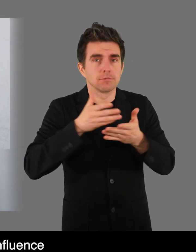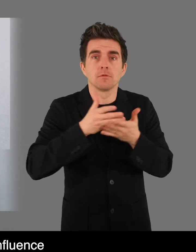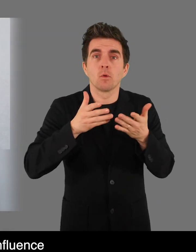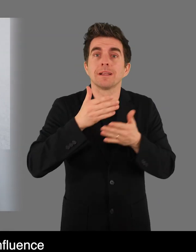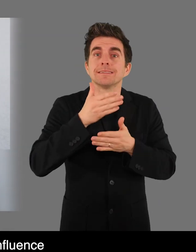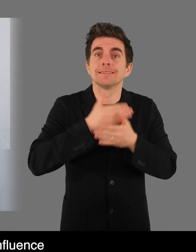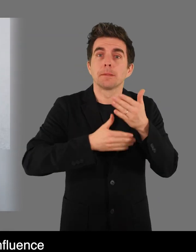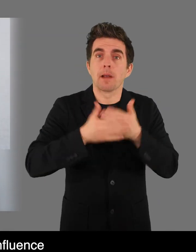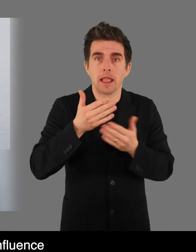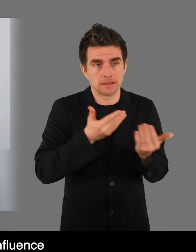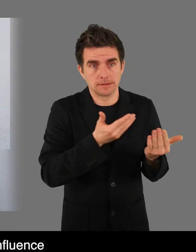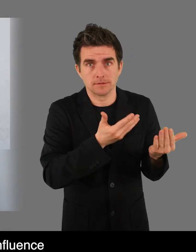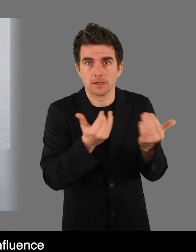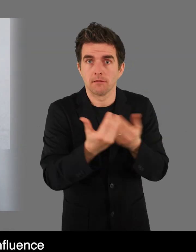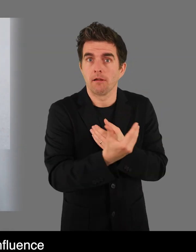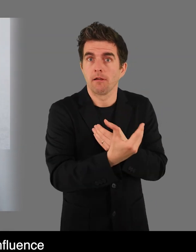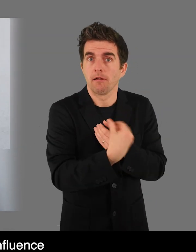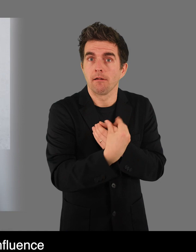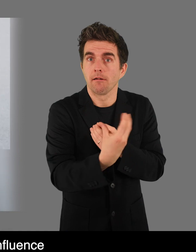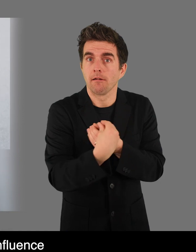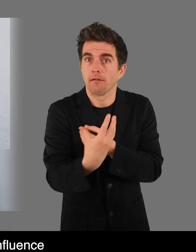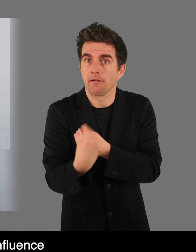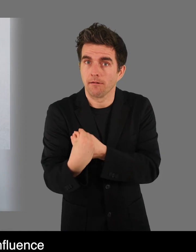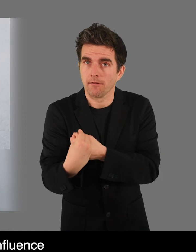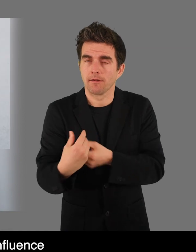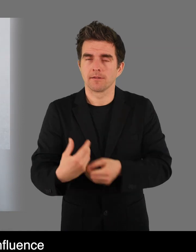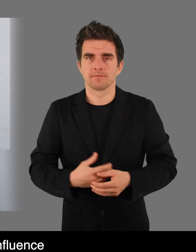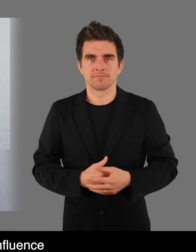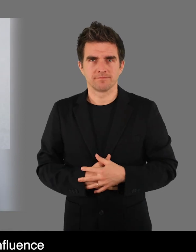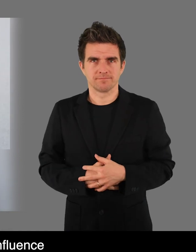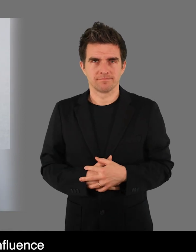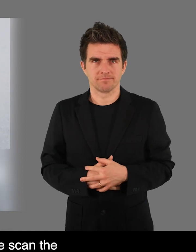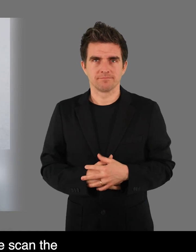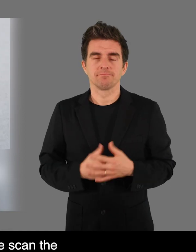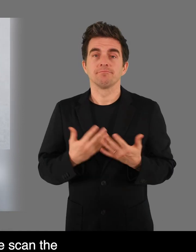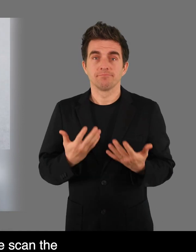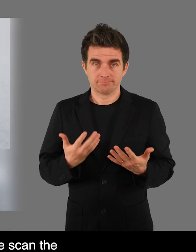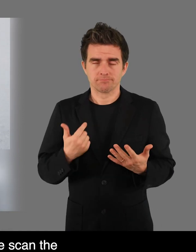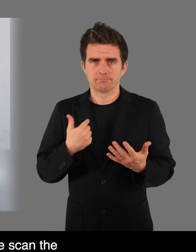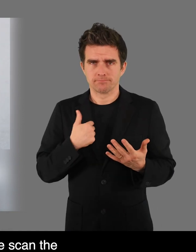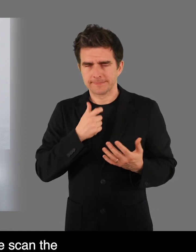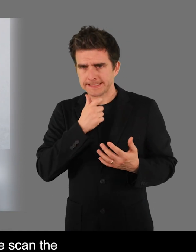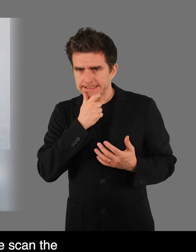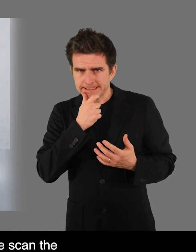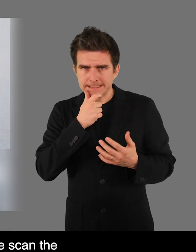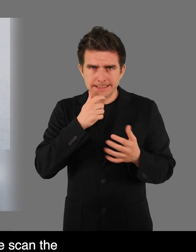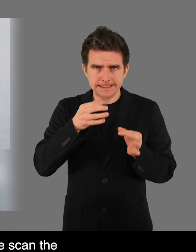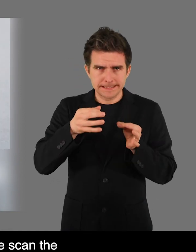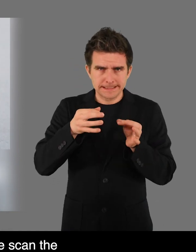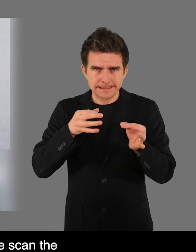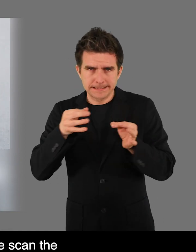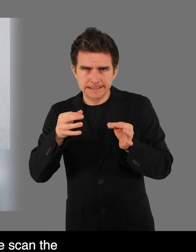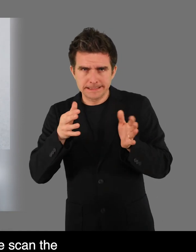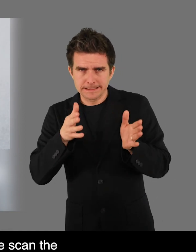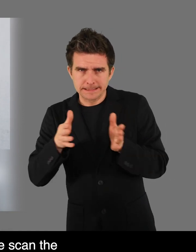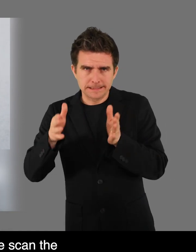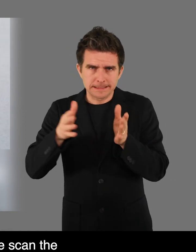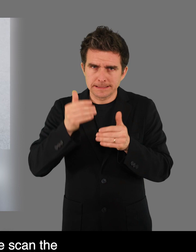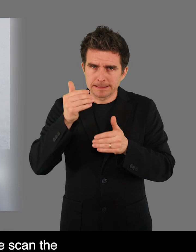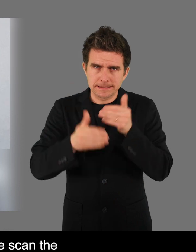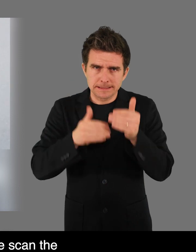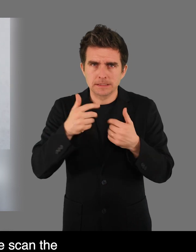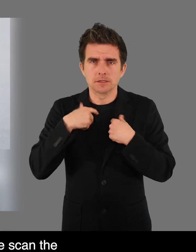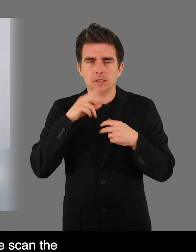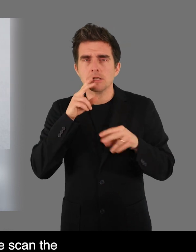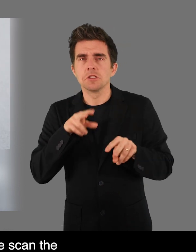policies for disability inclusion. In doing this strategically, we